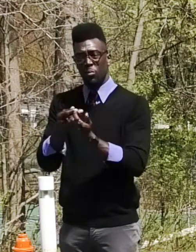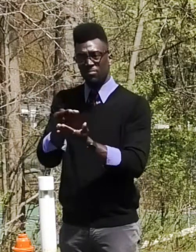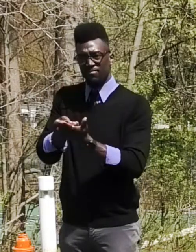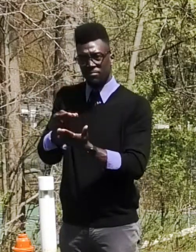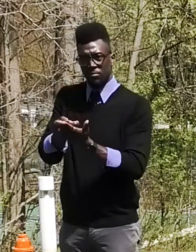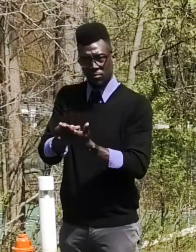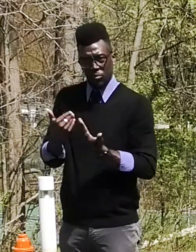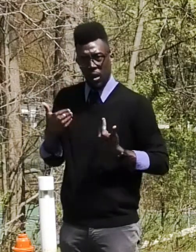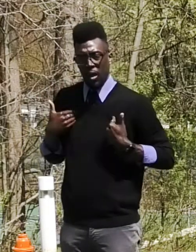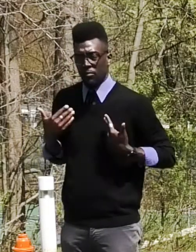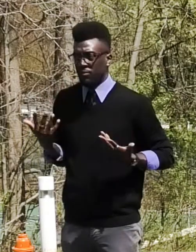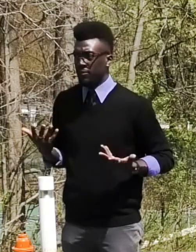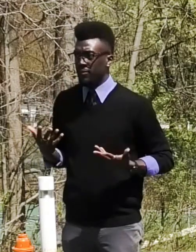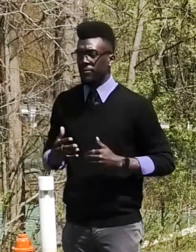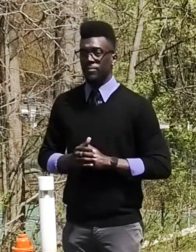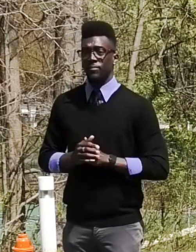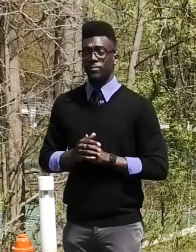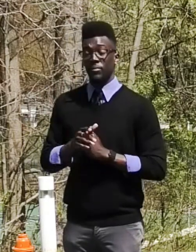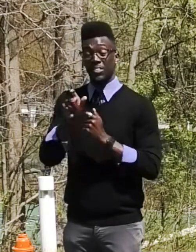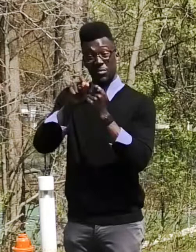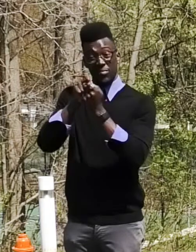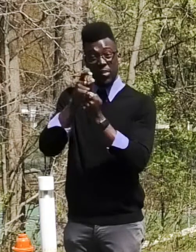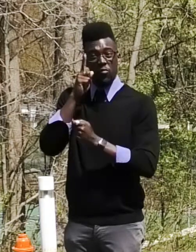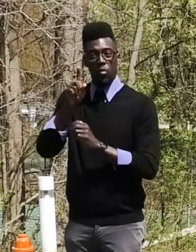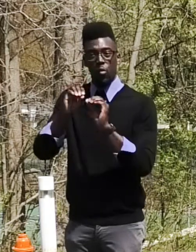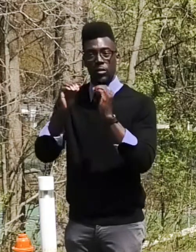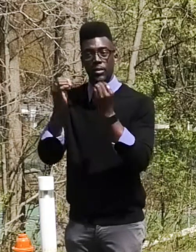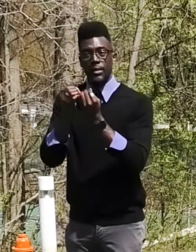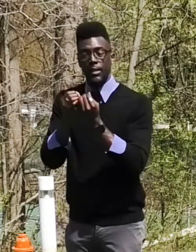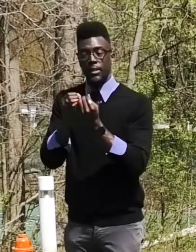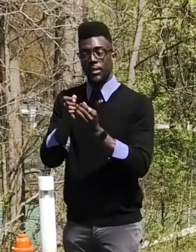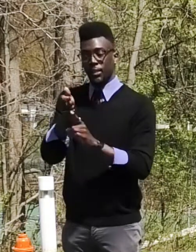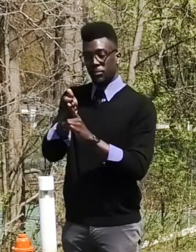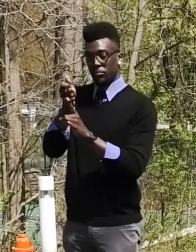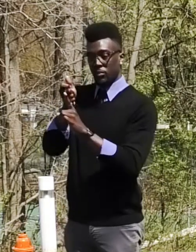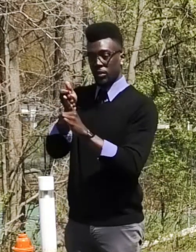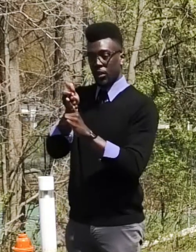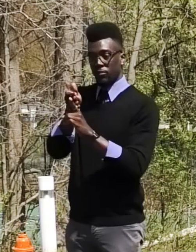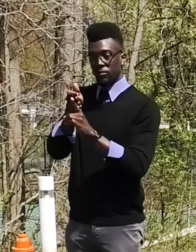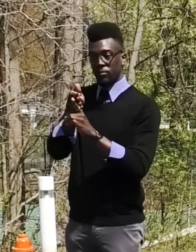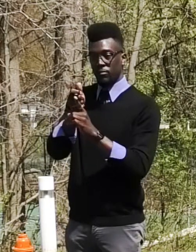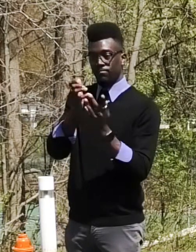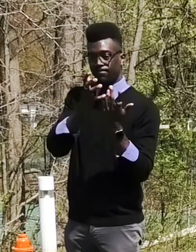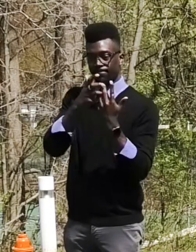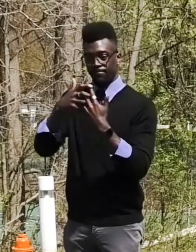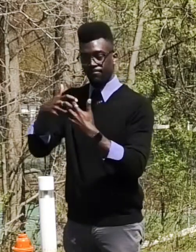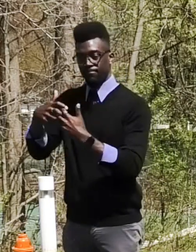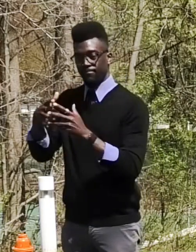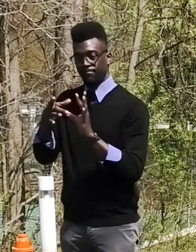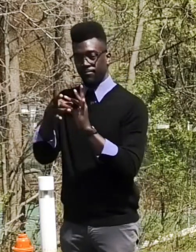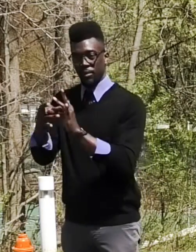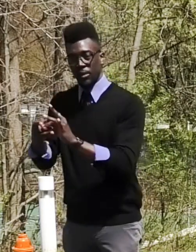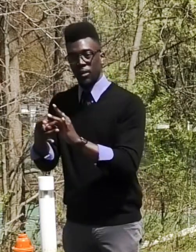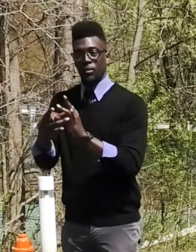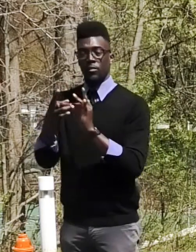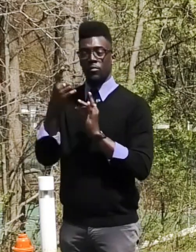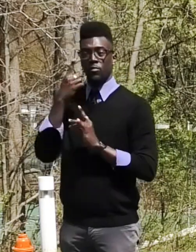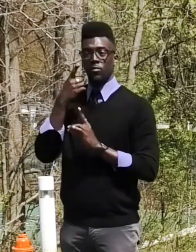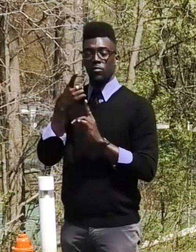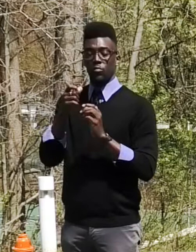there be, particularly for organizations that align with what we're launching today?